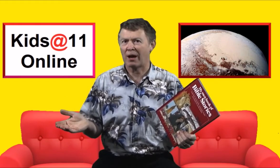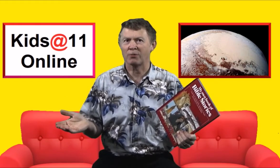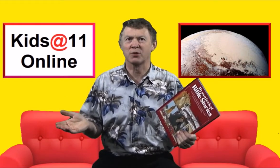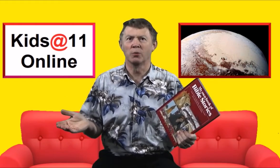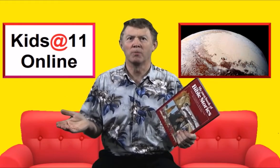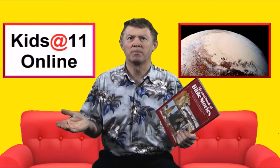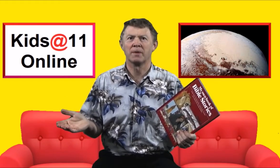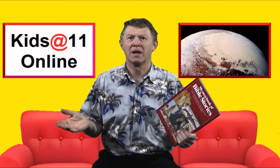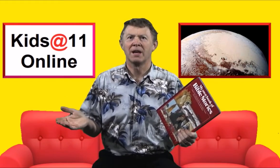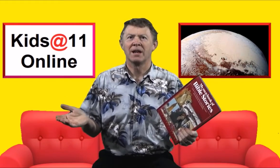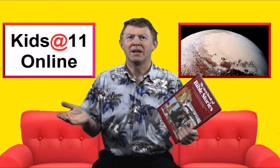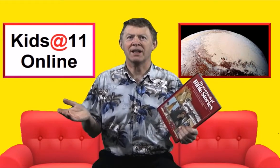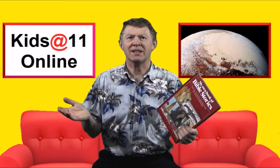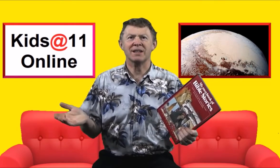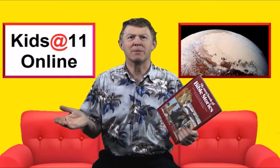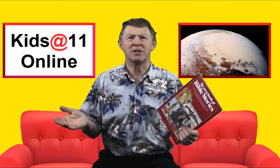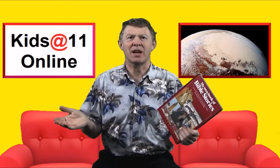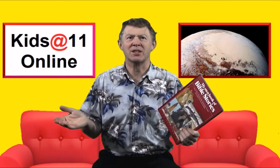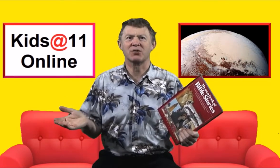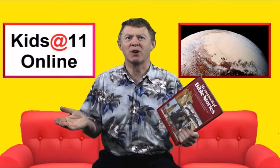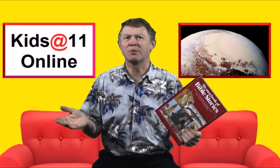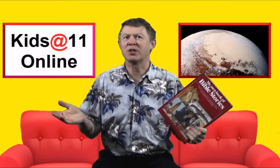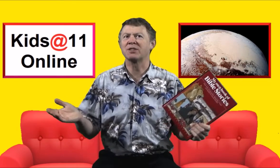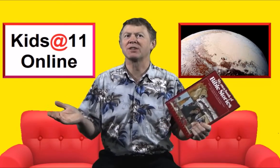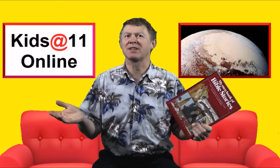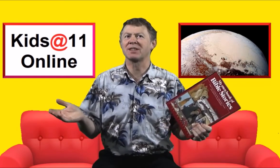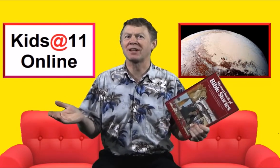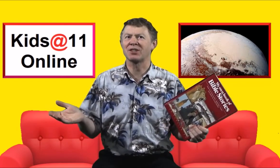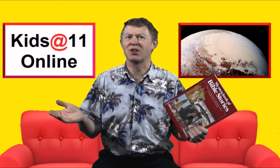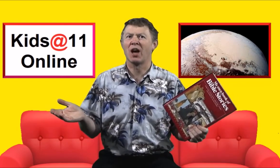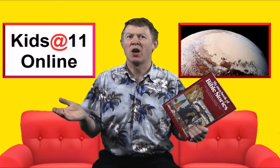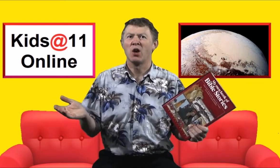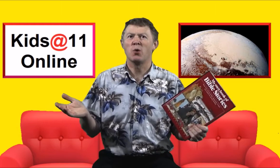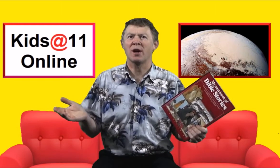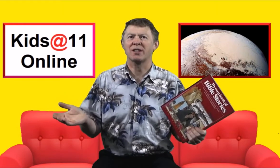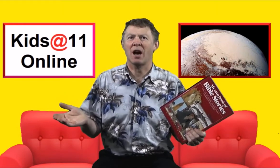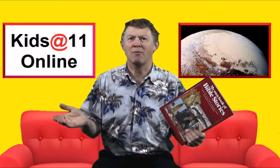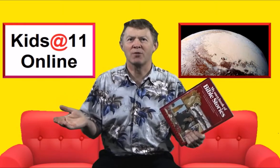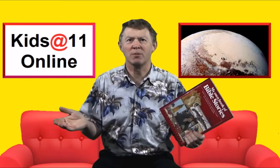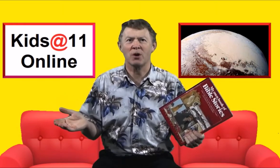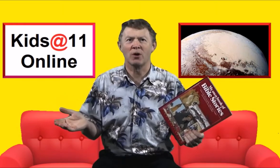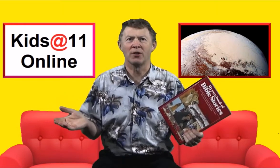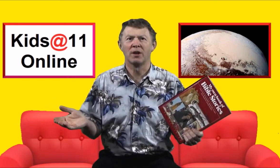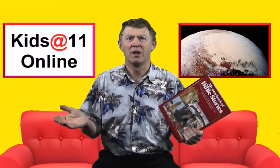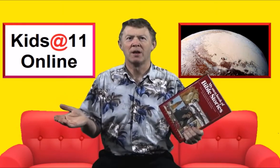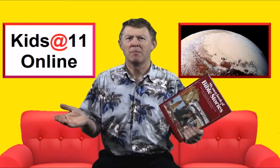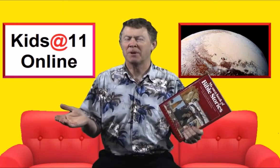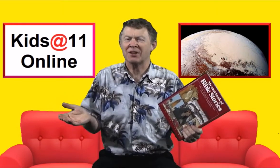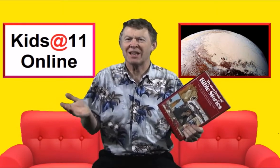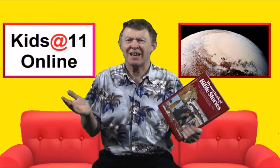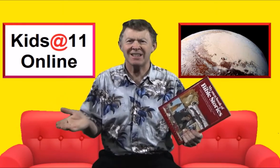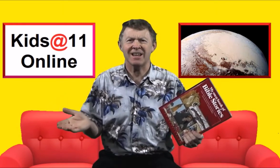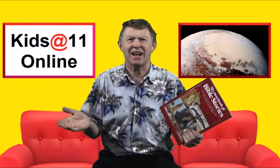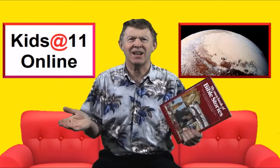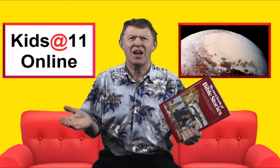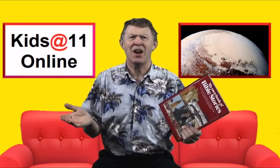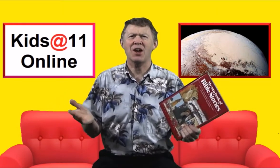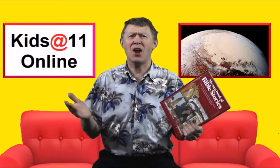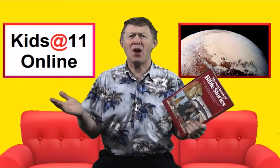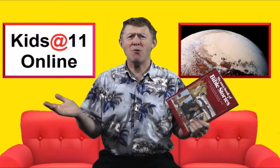council. Nicodemus had described Jesus as a teacher who had come from God, because he said no one